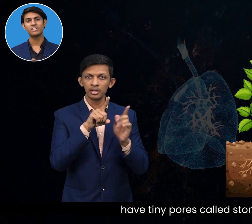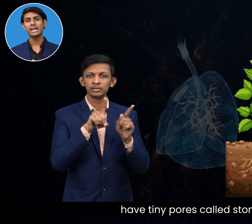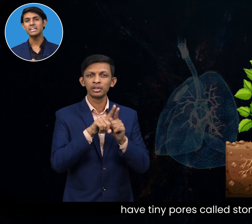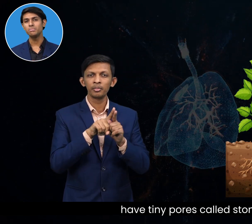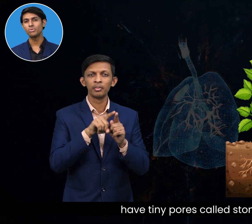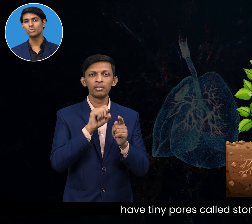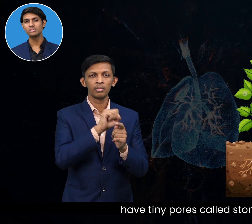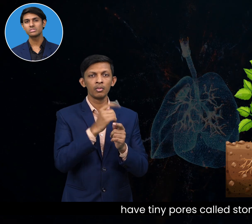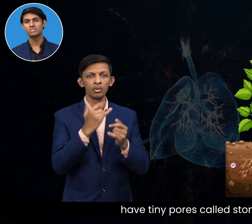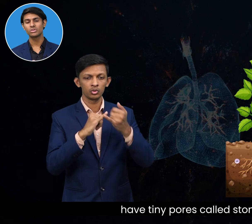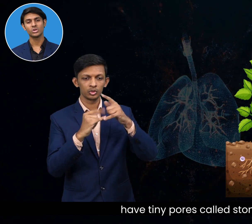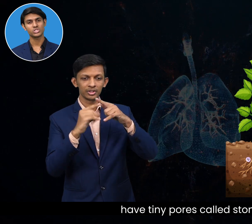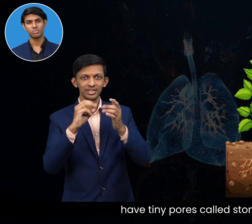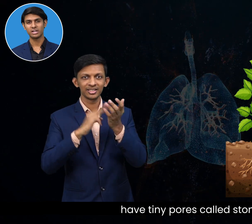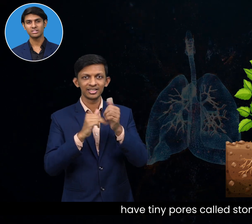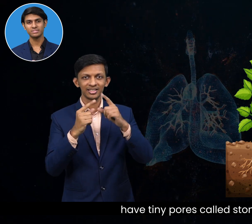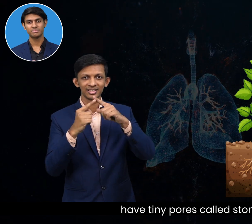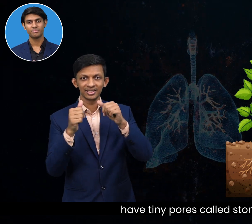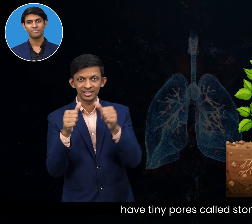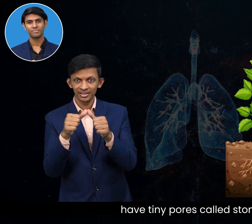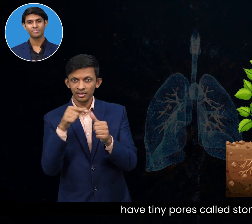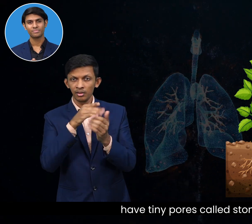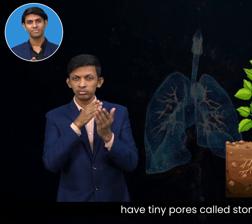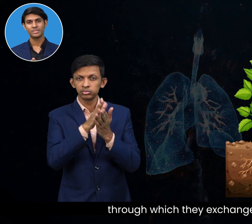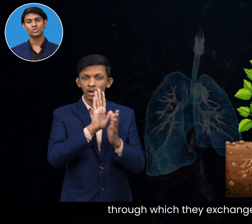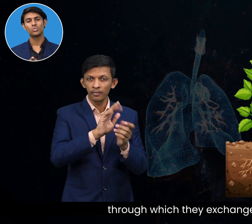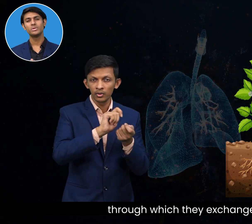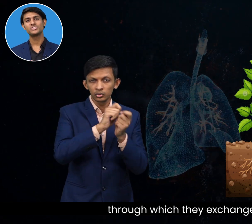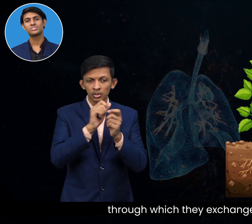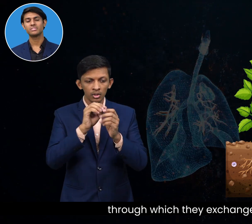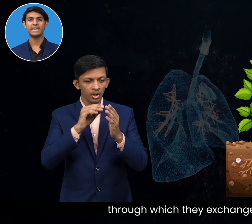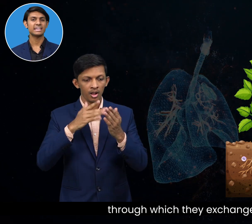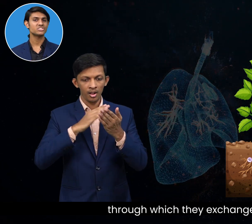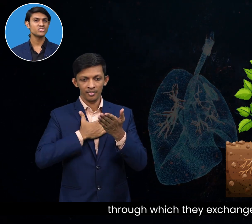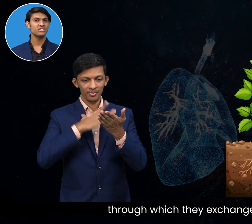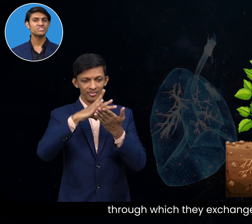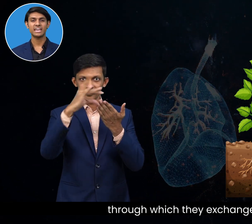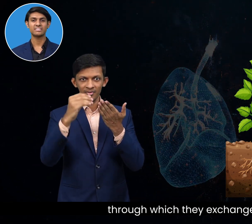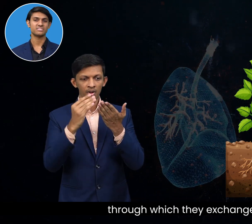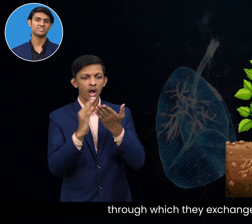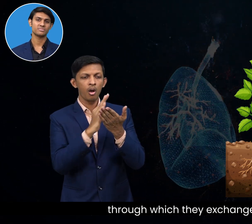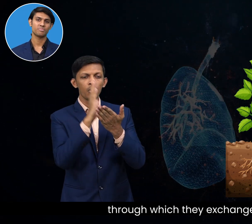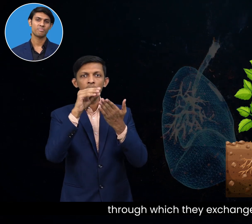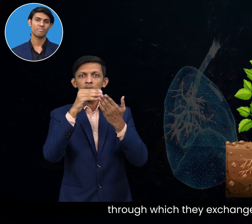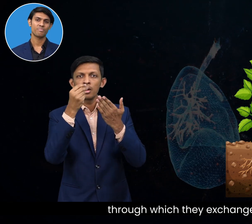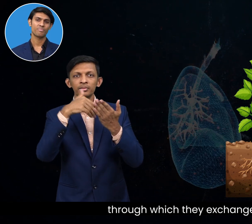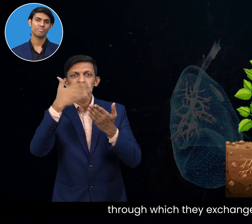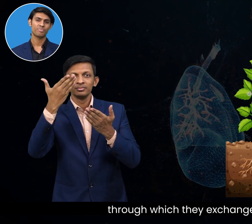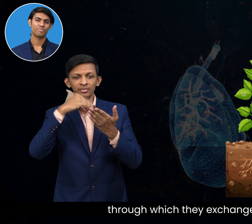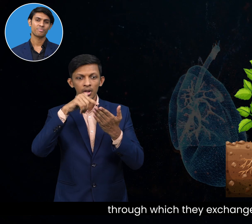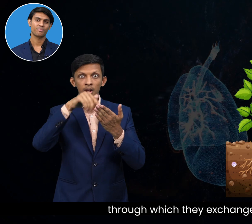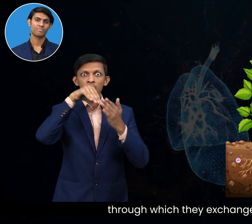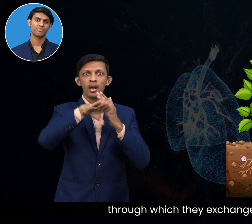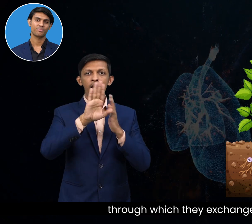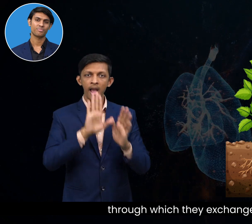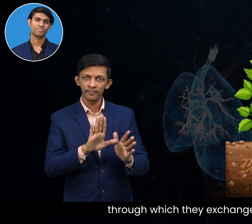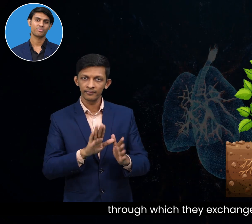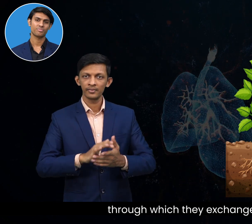Leaves have tiny pores called stomata through which they exchange gases.